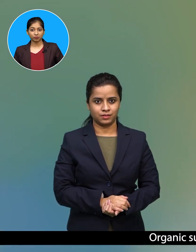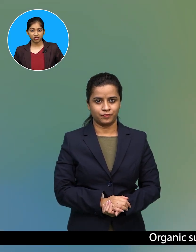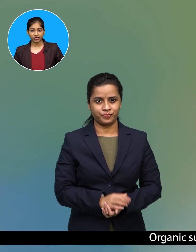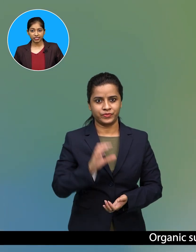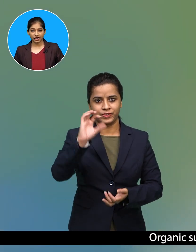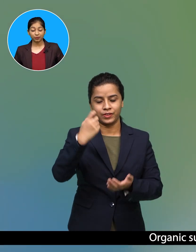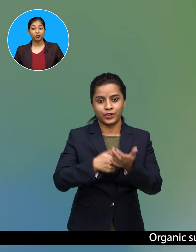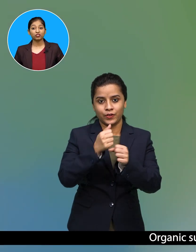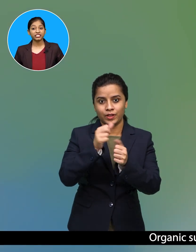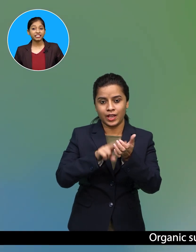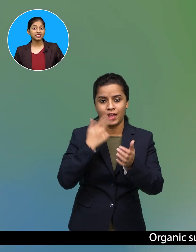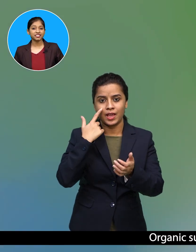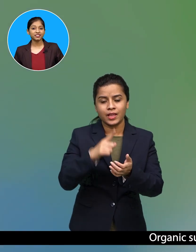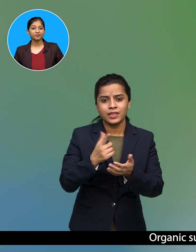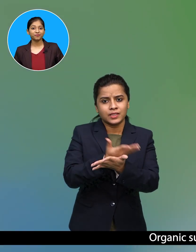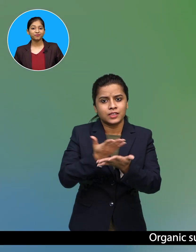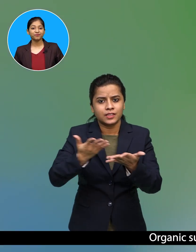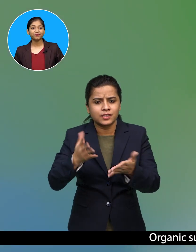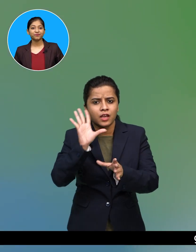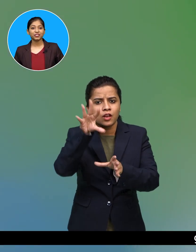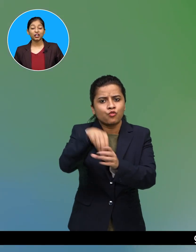Organic substances like proteins,